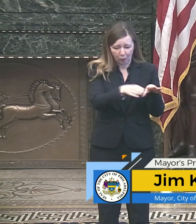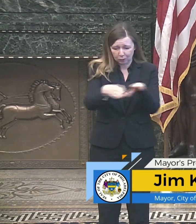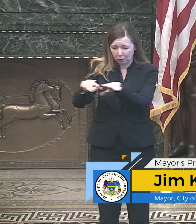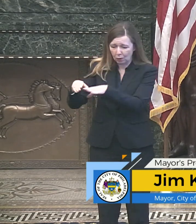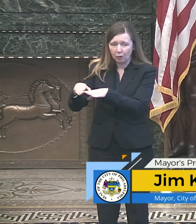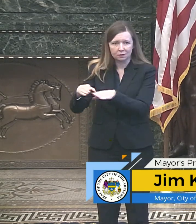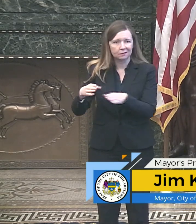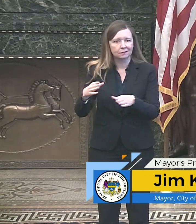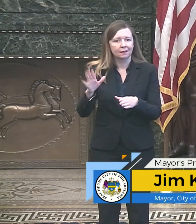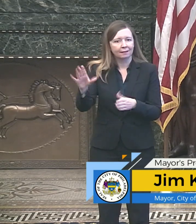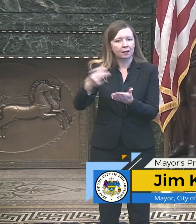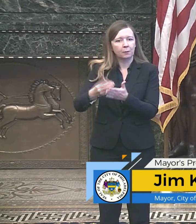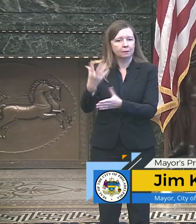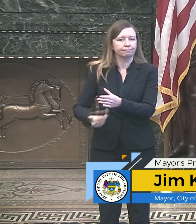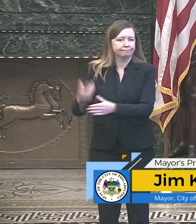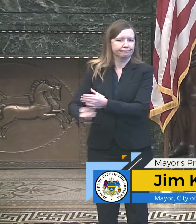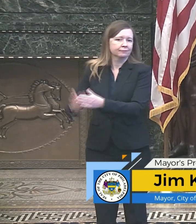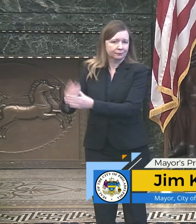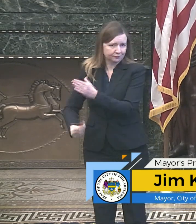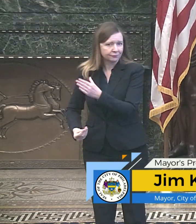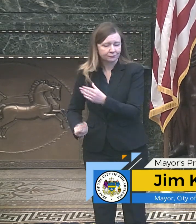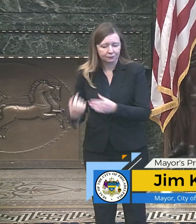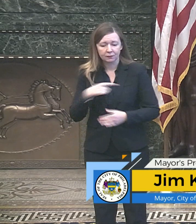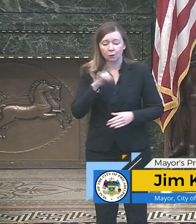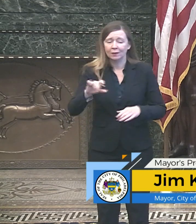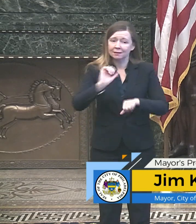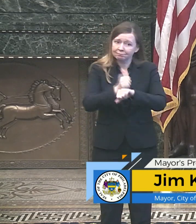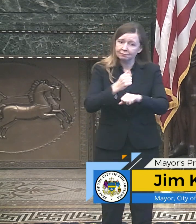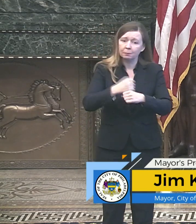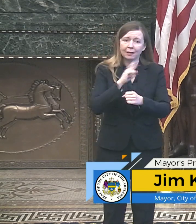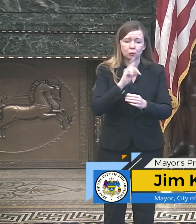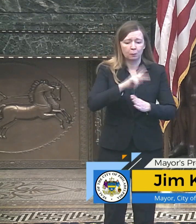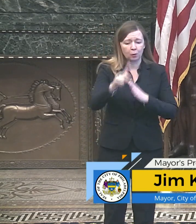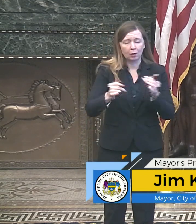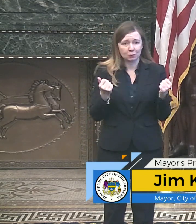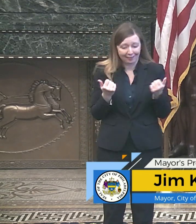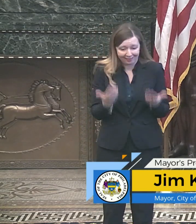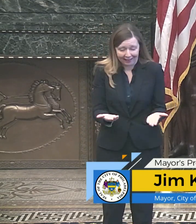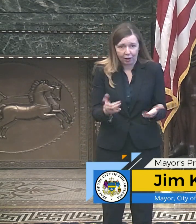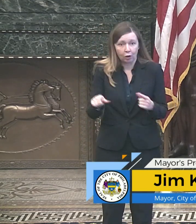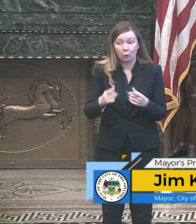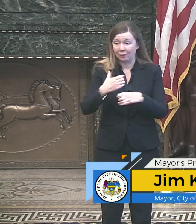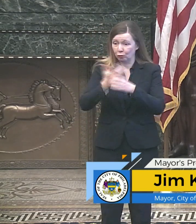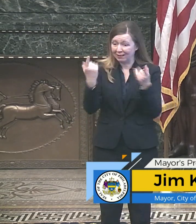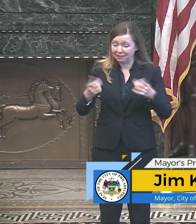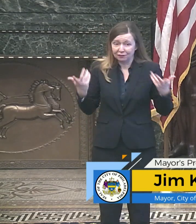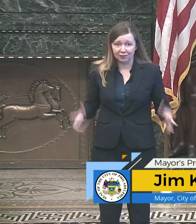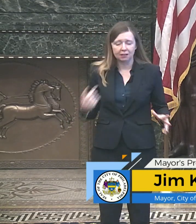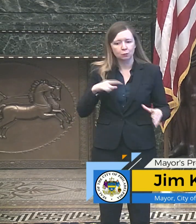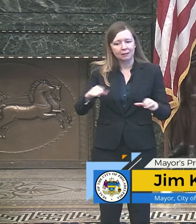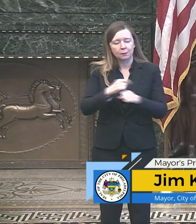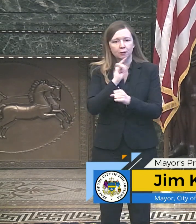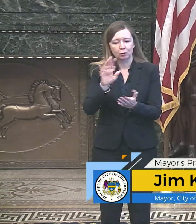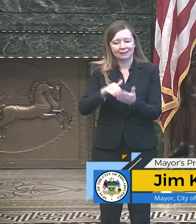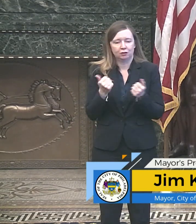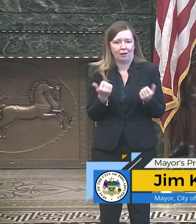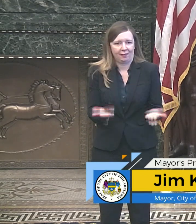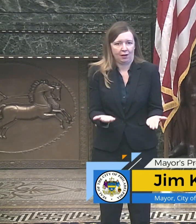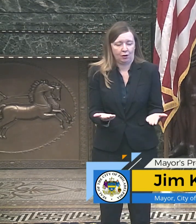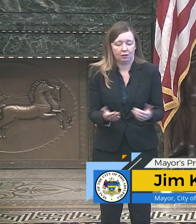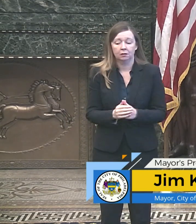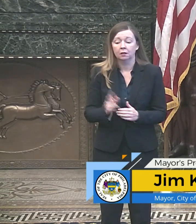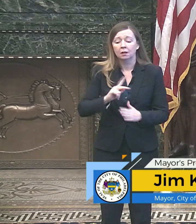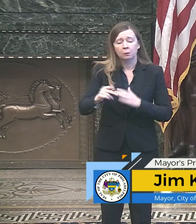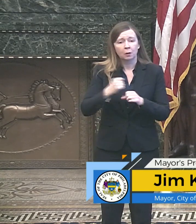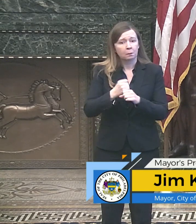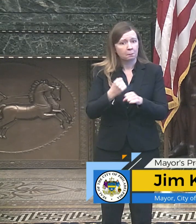on to stay open. These programs need to be here for our families and children when this crisis is over. These programs make it possible for